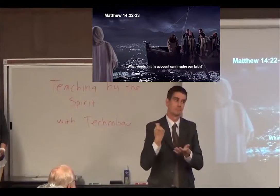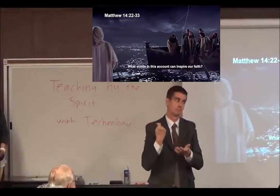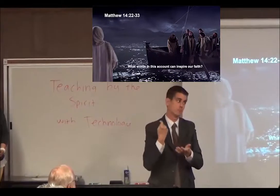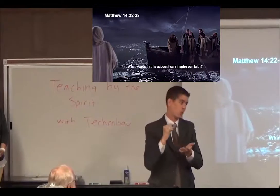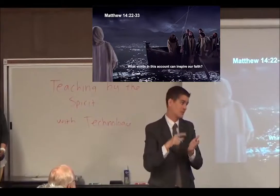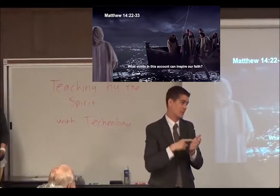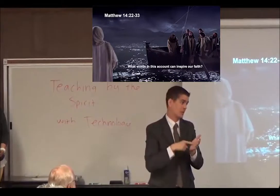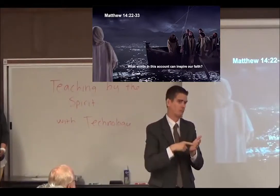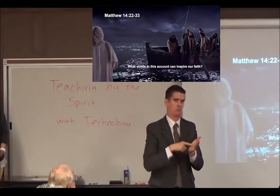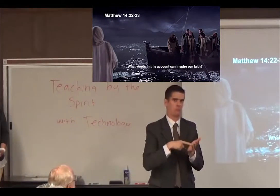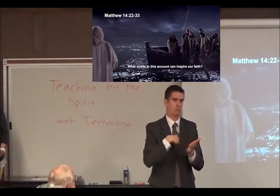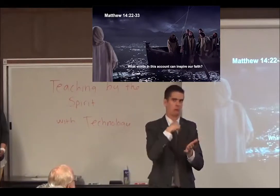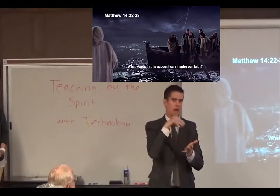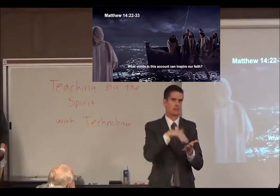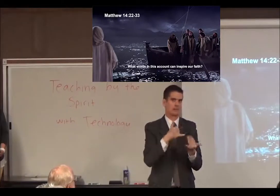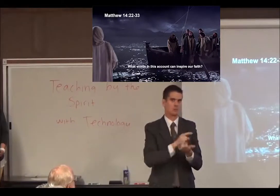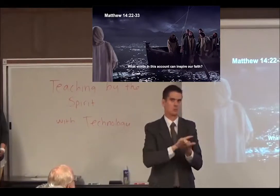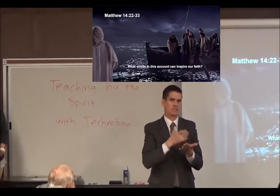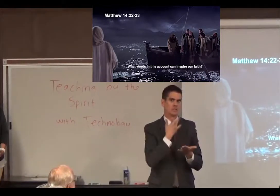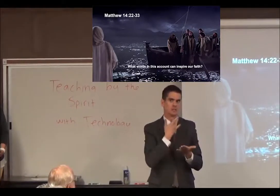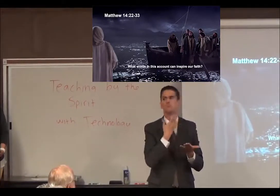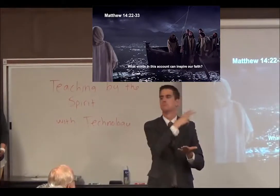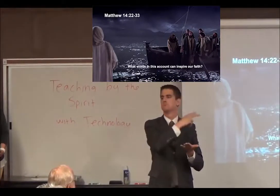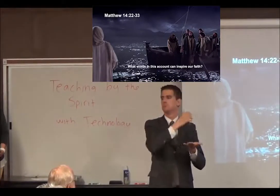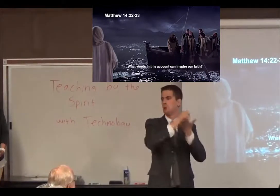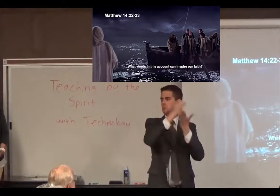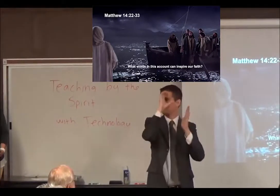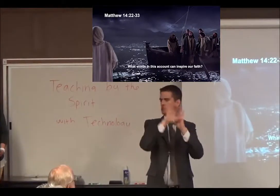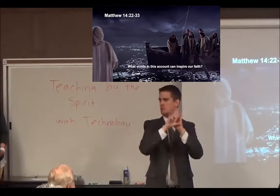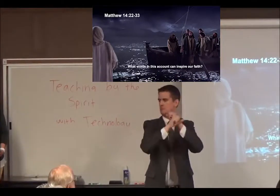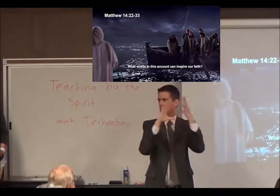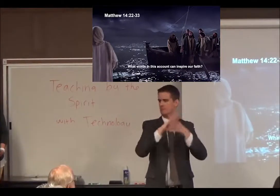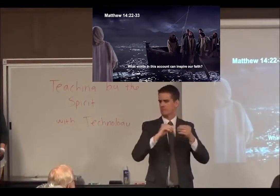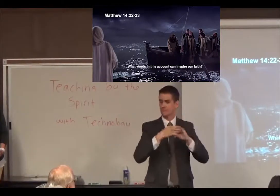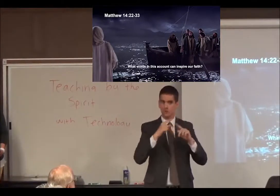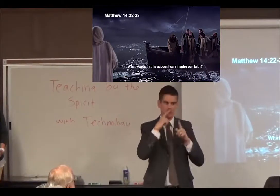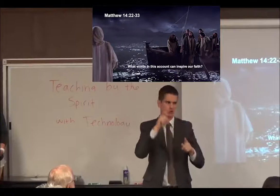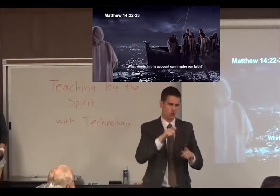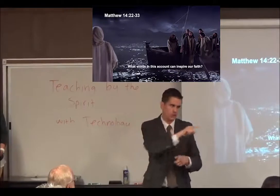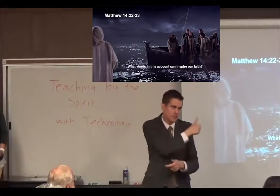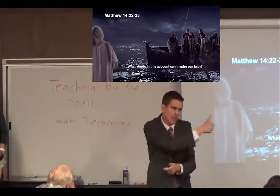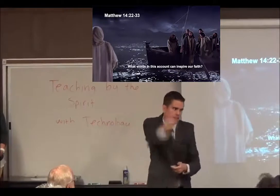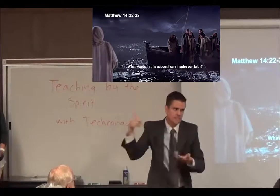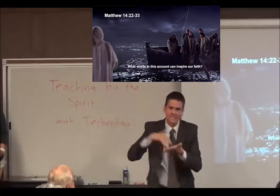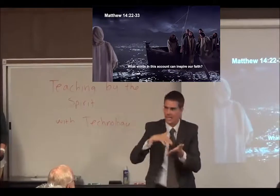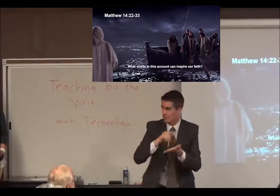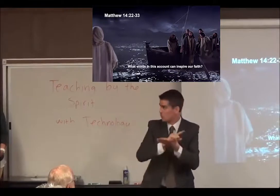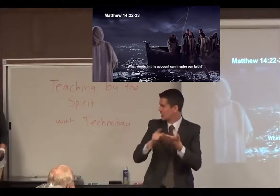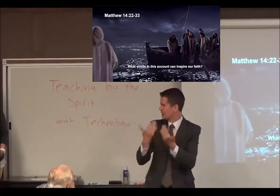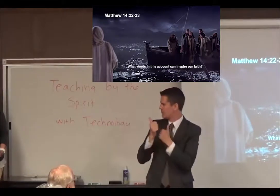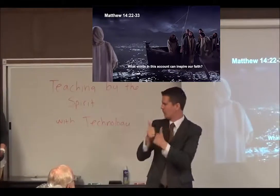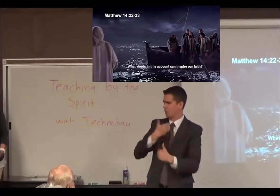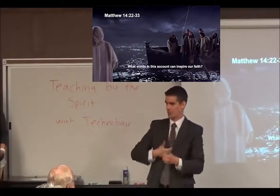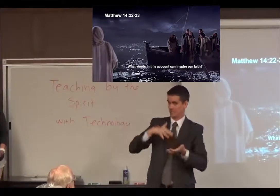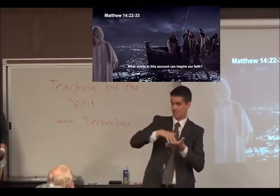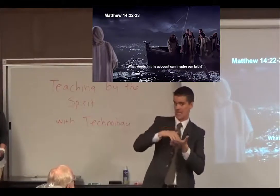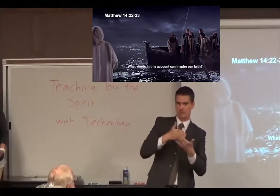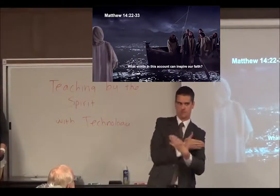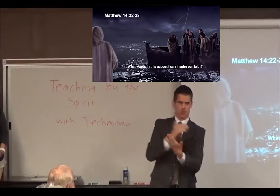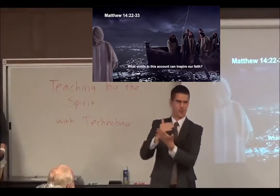picture. And sometimes, they haven't read it yet this week, and so that picture tells the story. You really should be